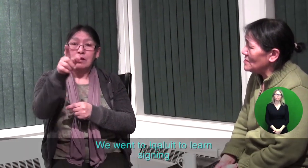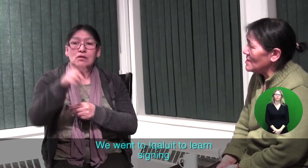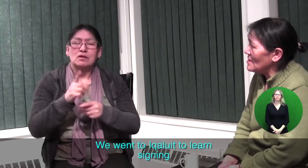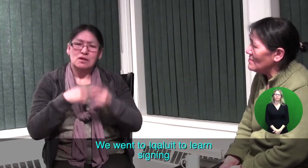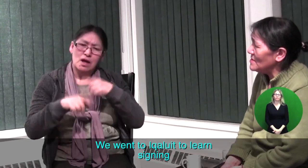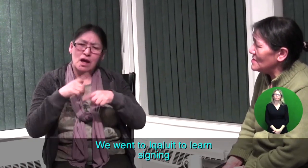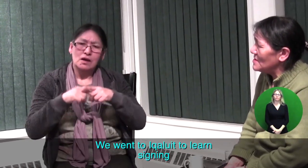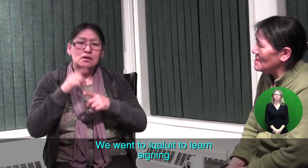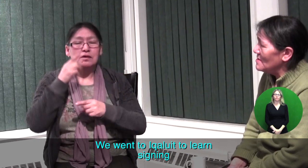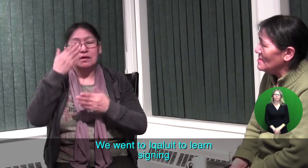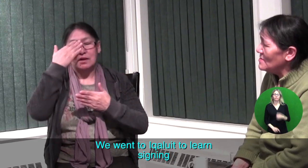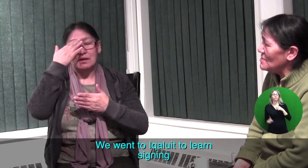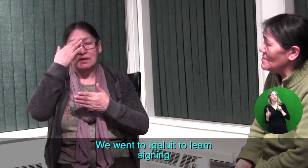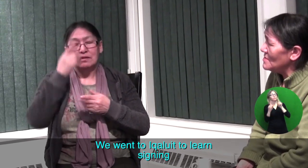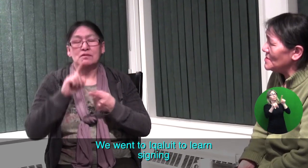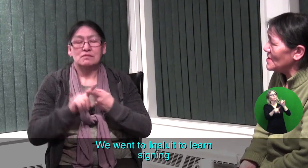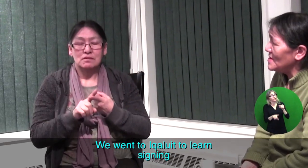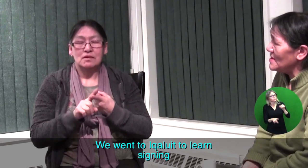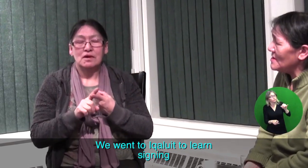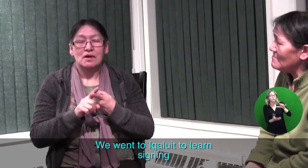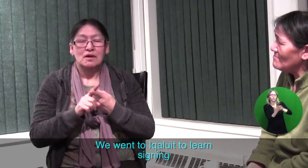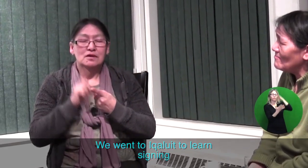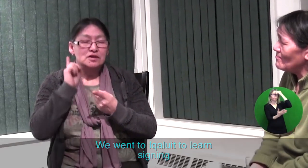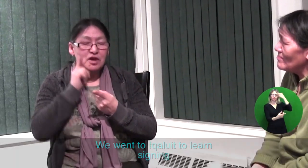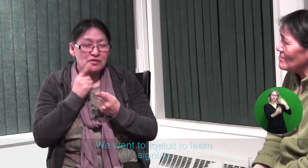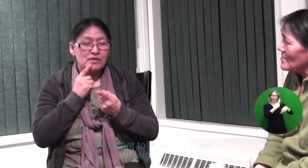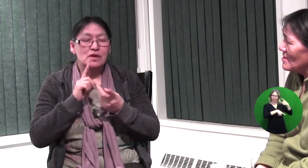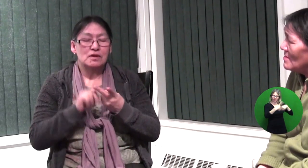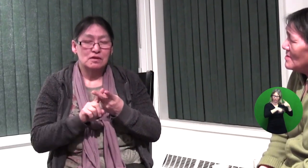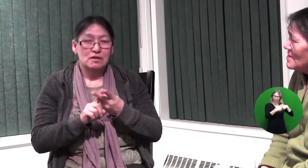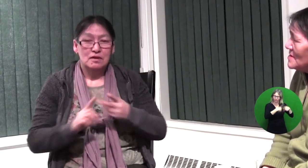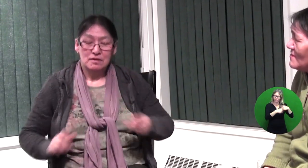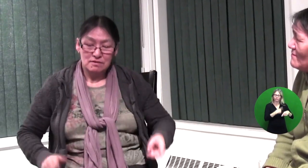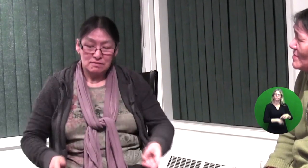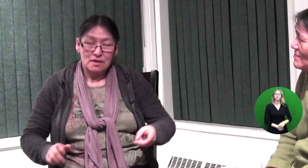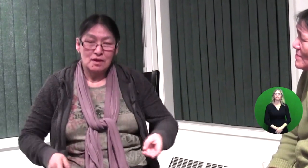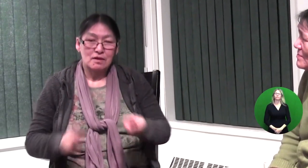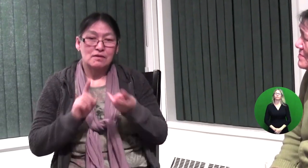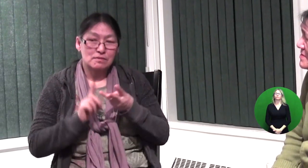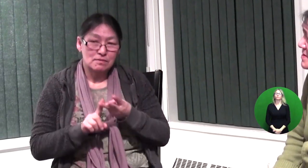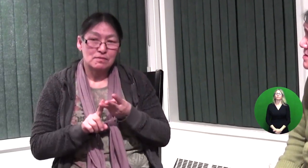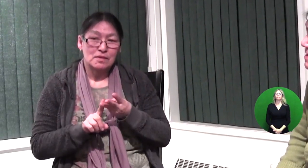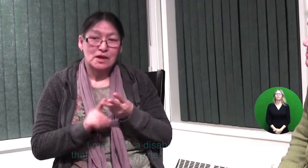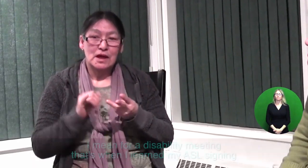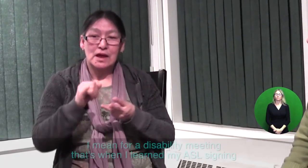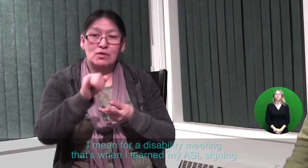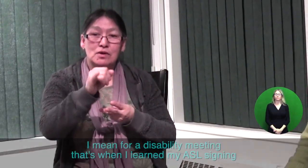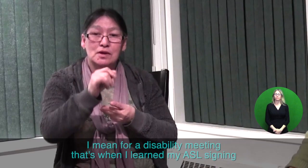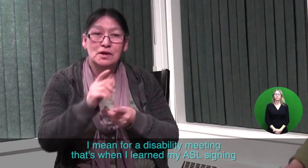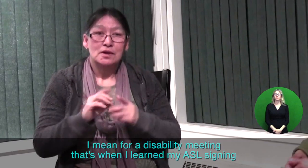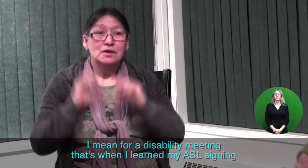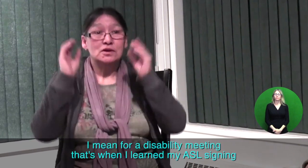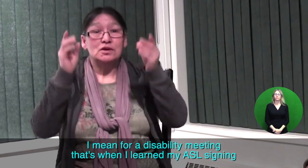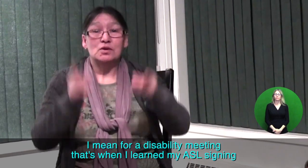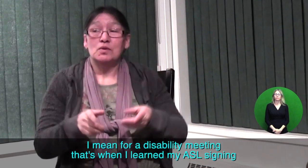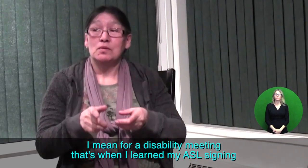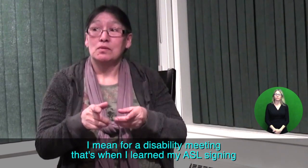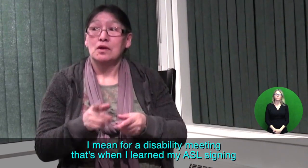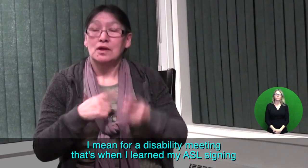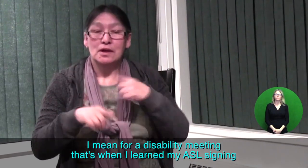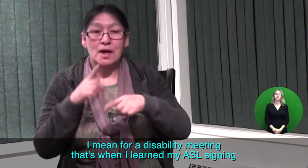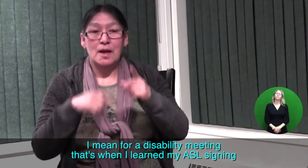Then went to Iqaluit to learn signing. Deaf people for